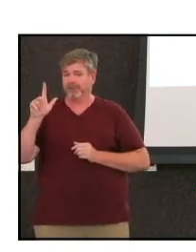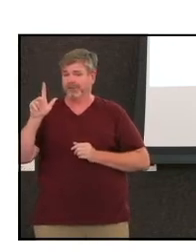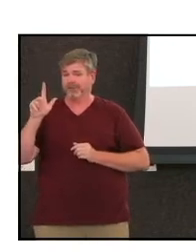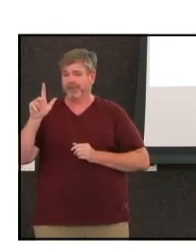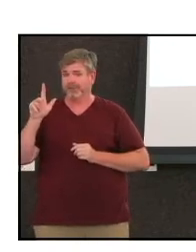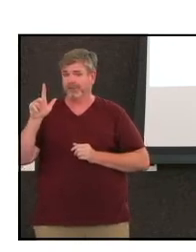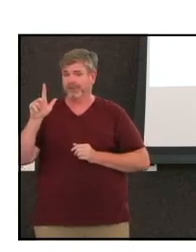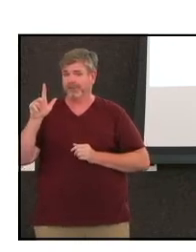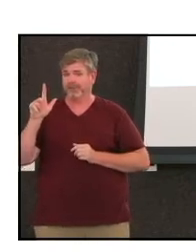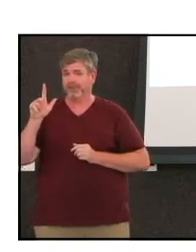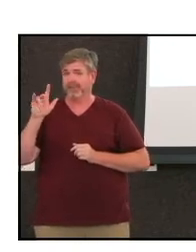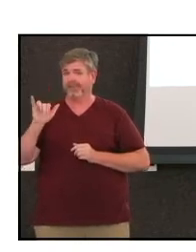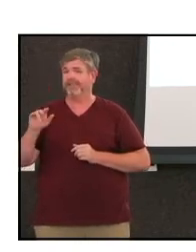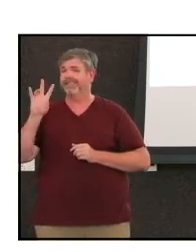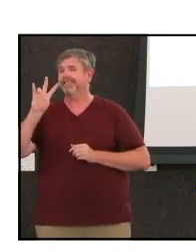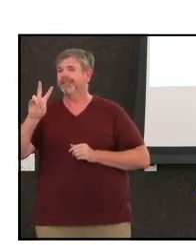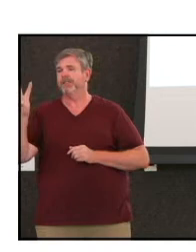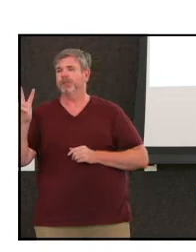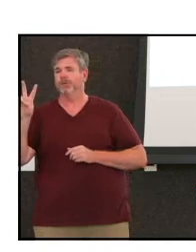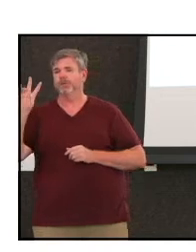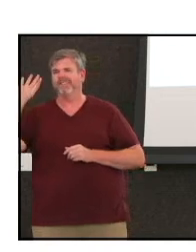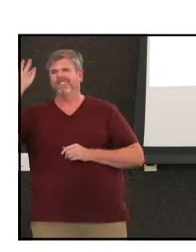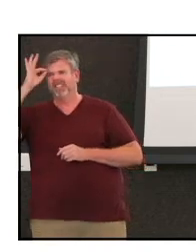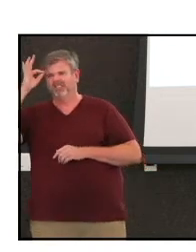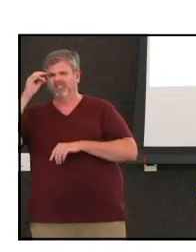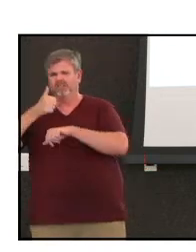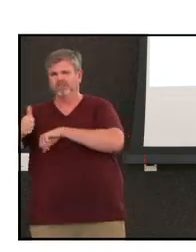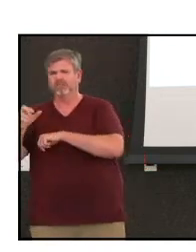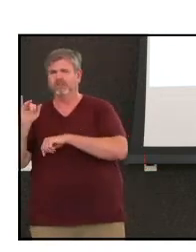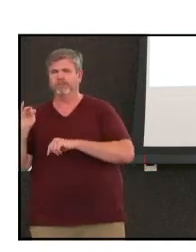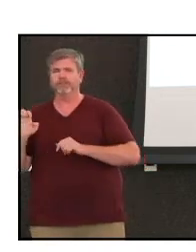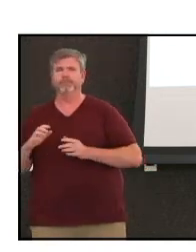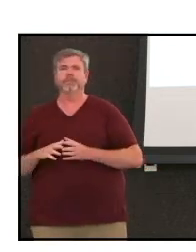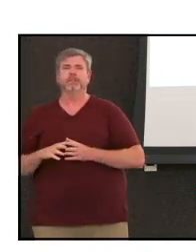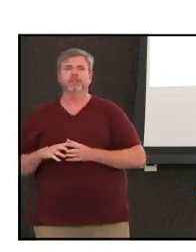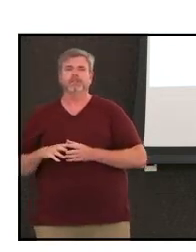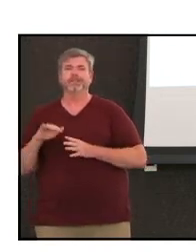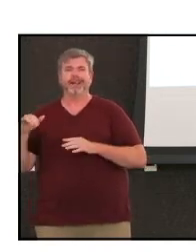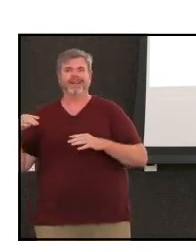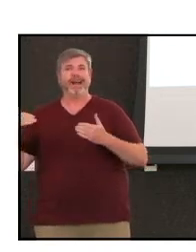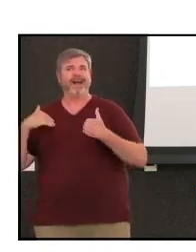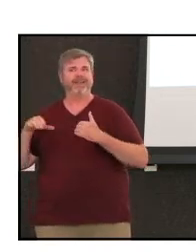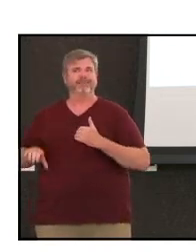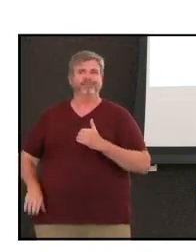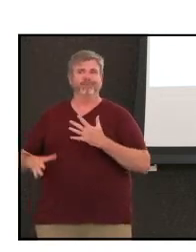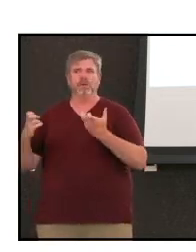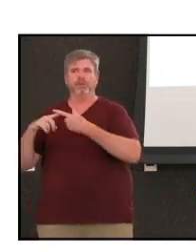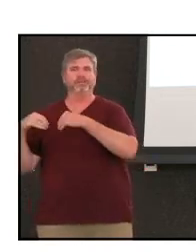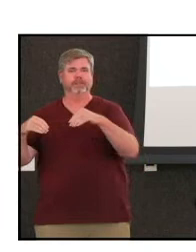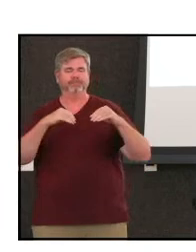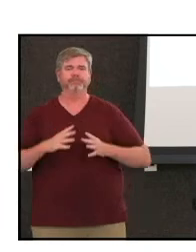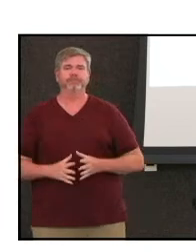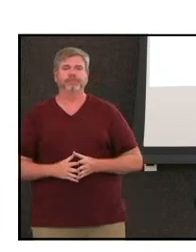common charge for that would be possession for sales of fentanyl. And the biggest seizure